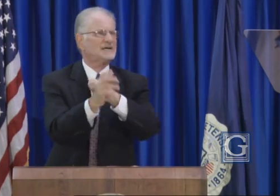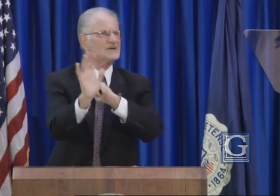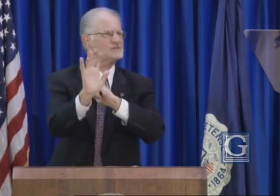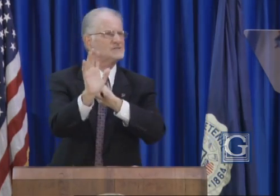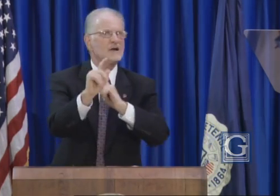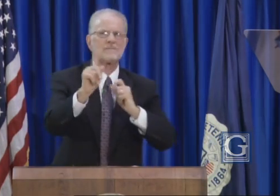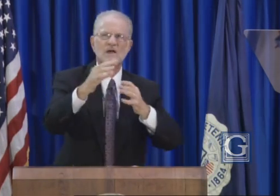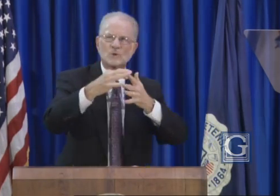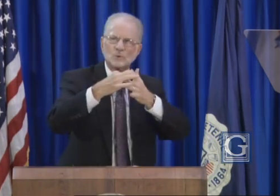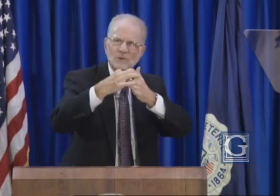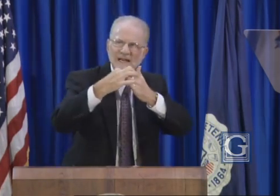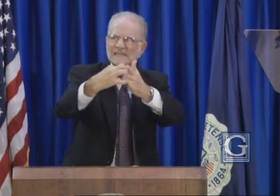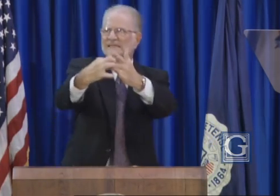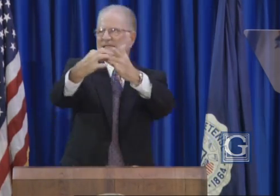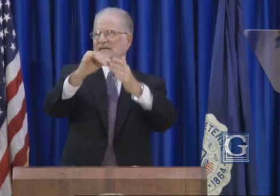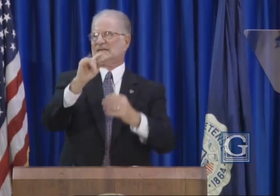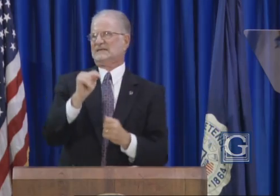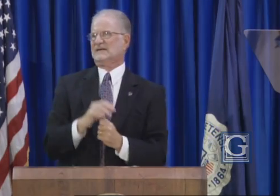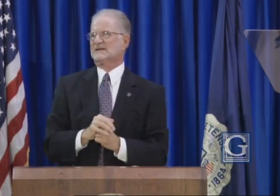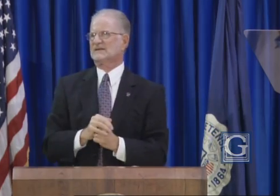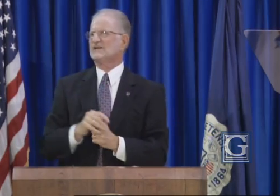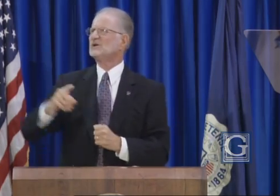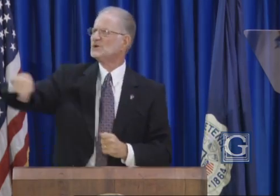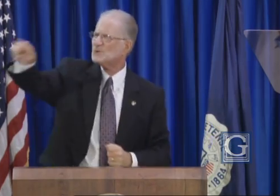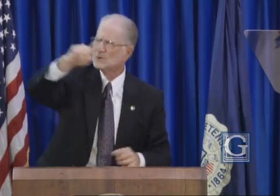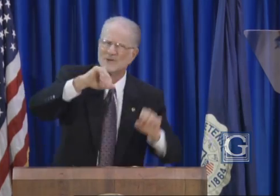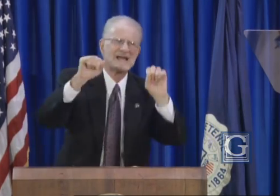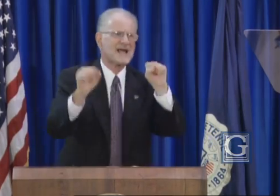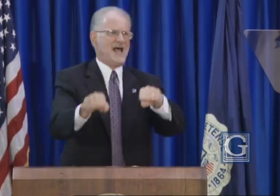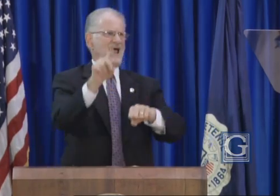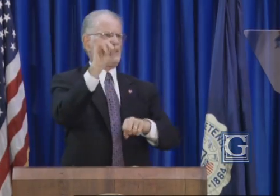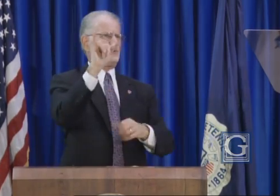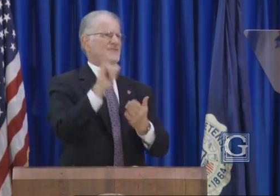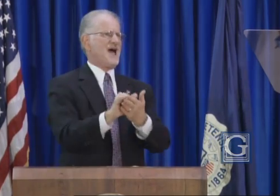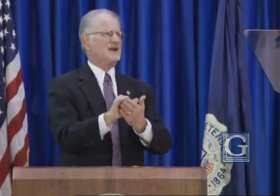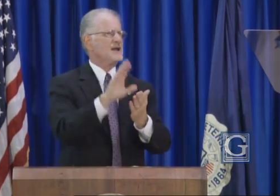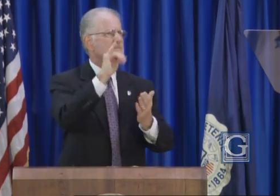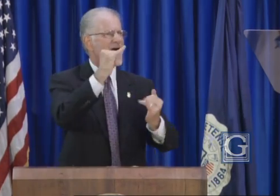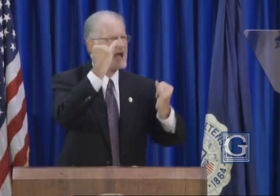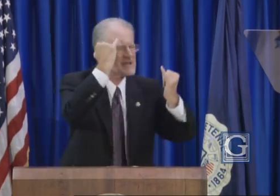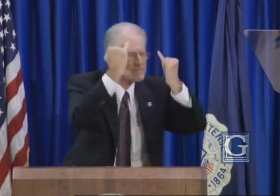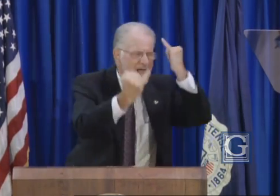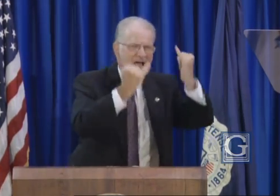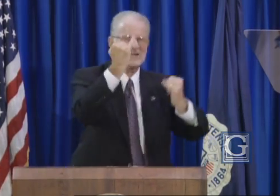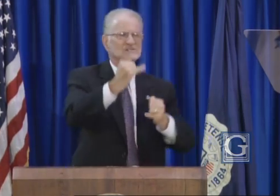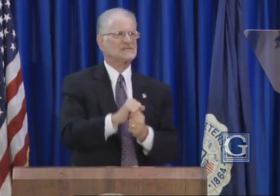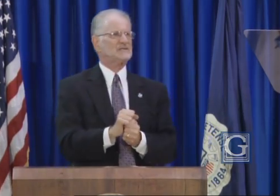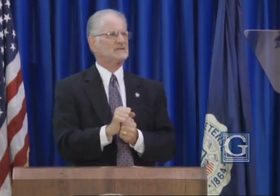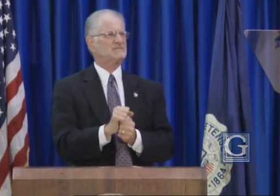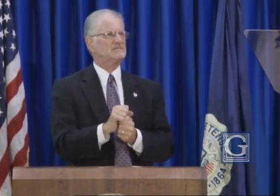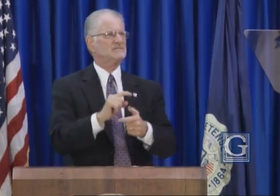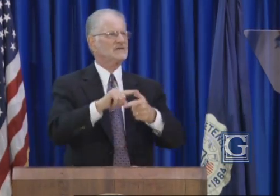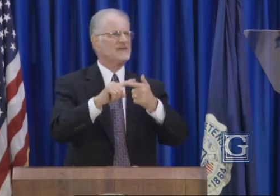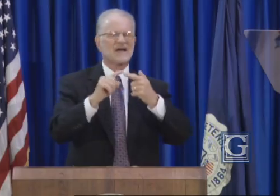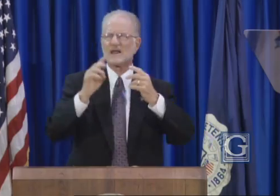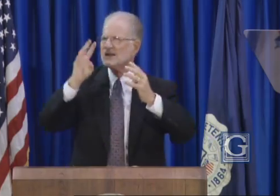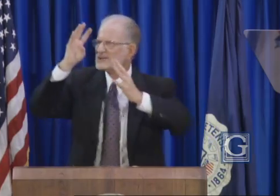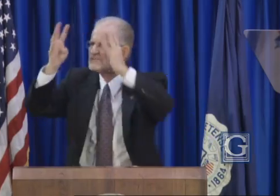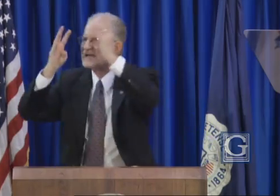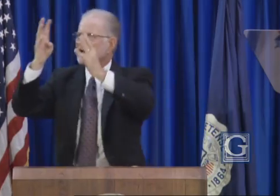Our challenge is not to watch change, but to lead it. And you can do that by